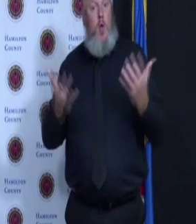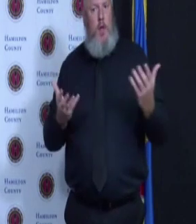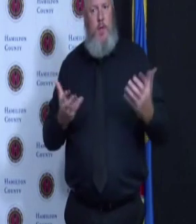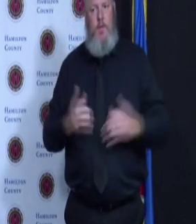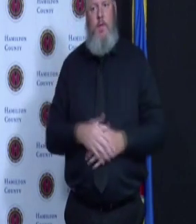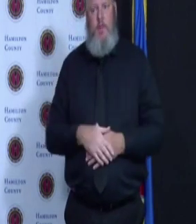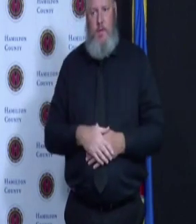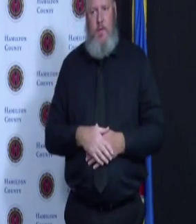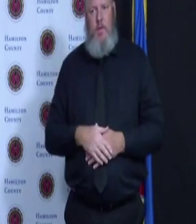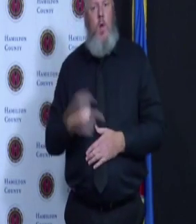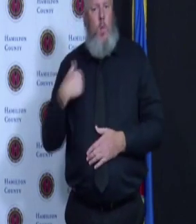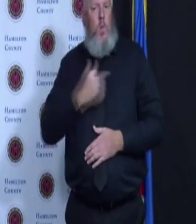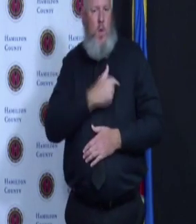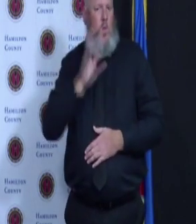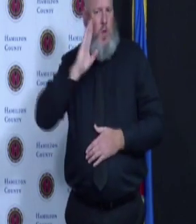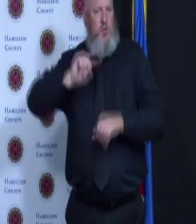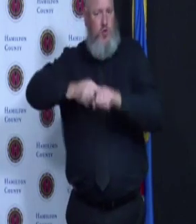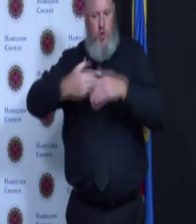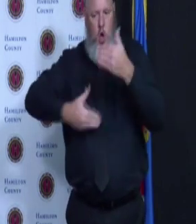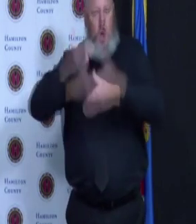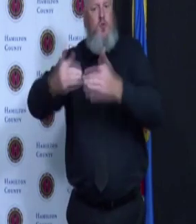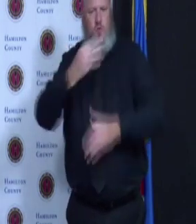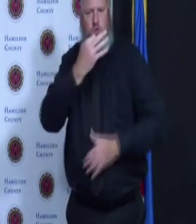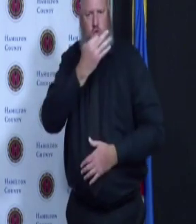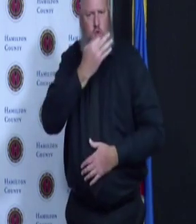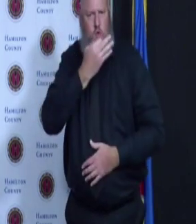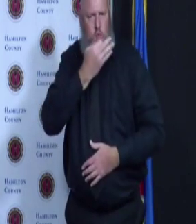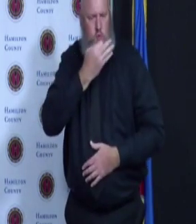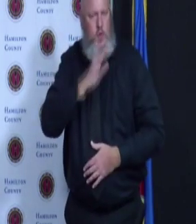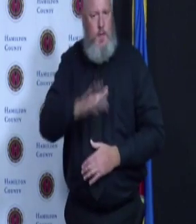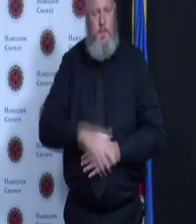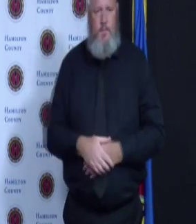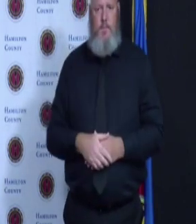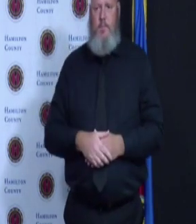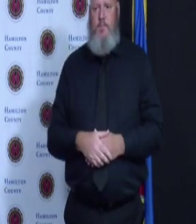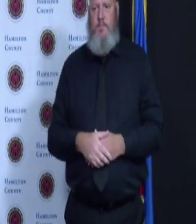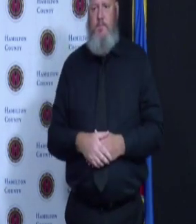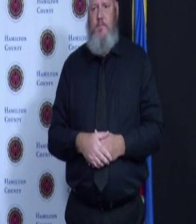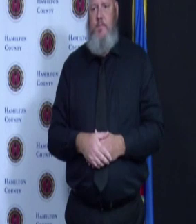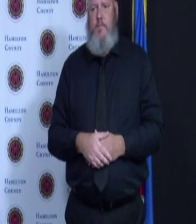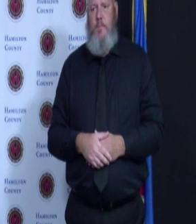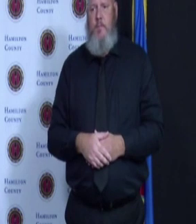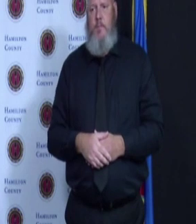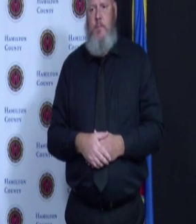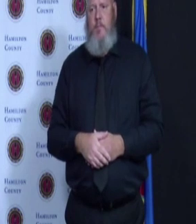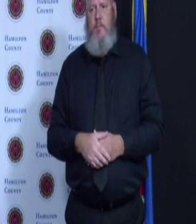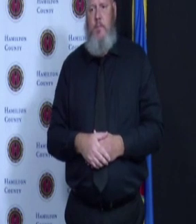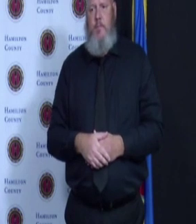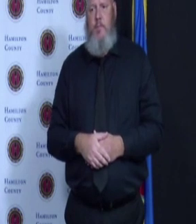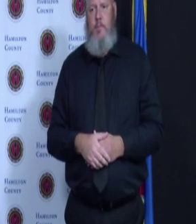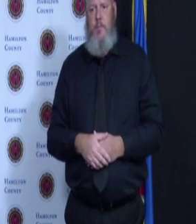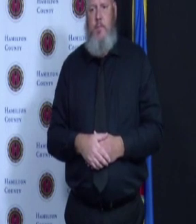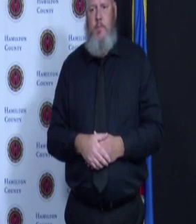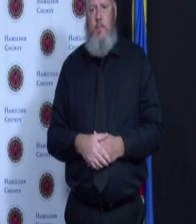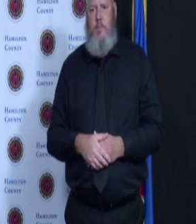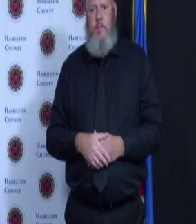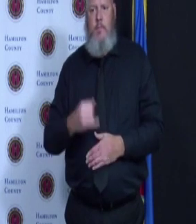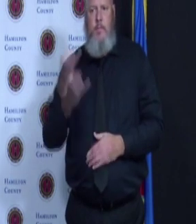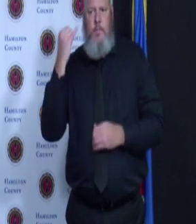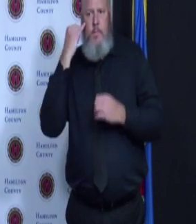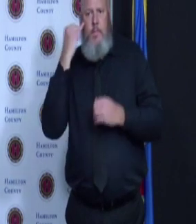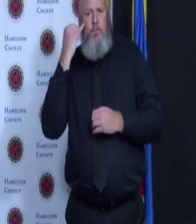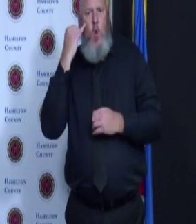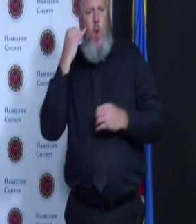or can you ensure, PPE doesn't run out for healthcare providers who check on the elderly? So we make sure that we're practicing all